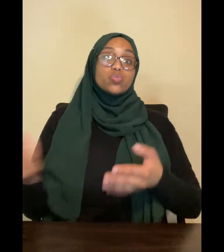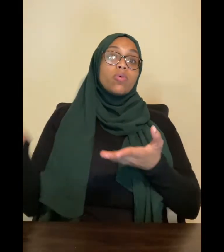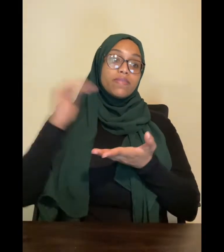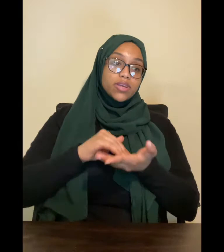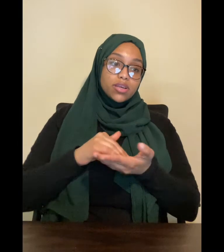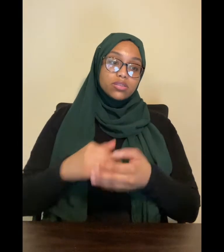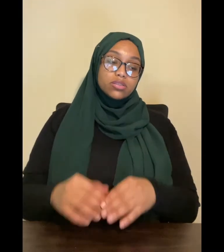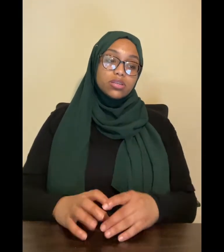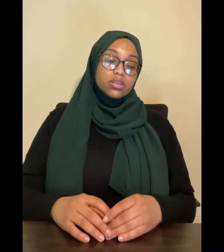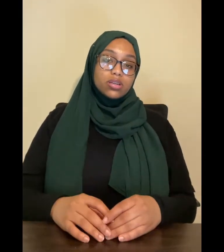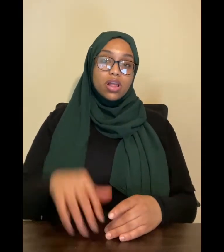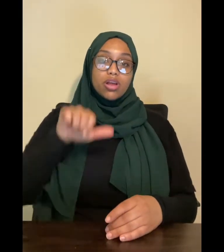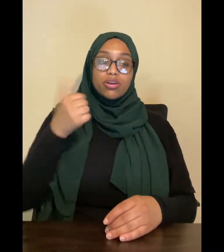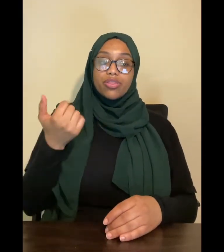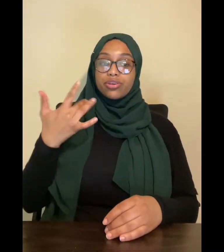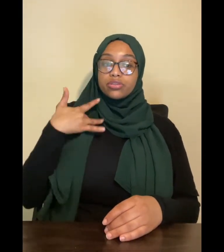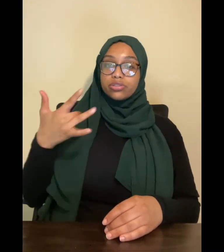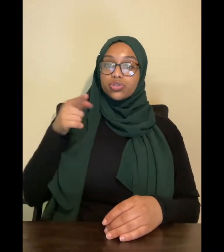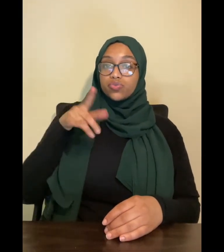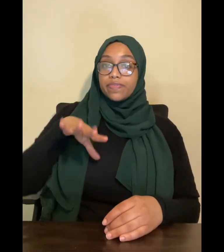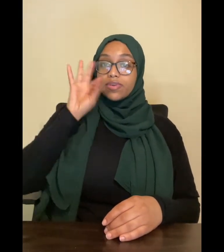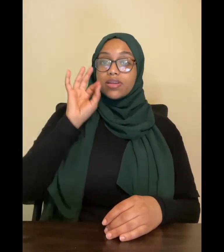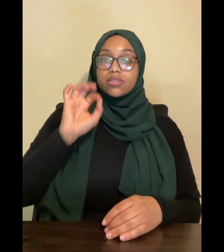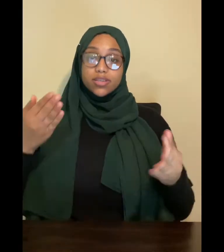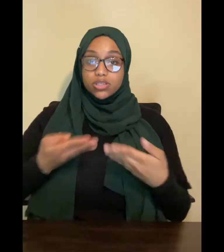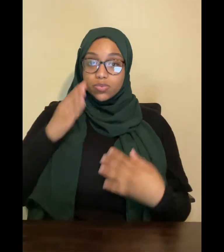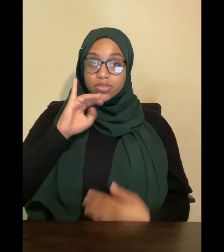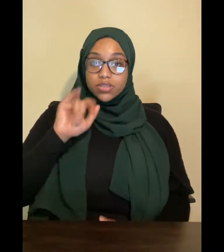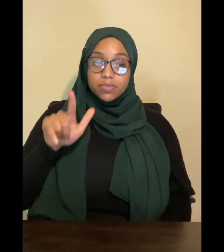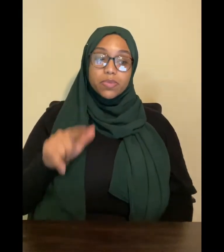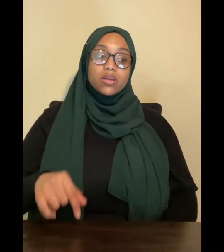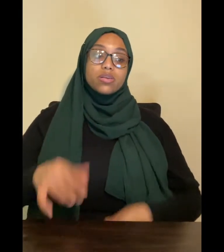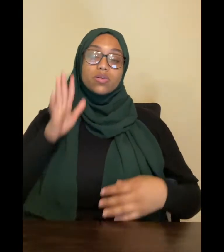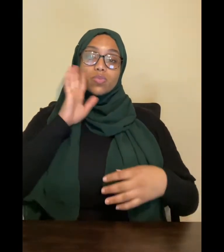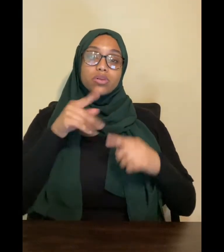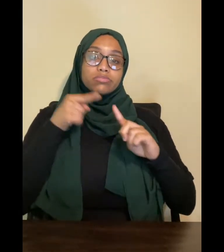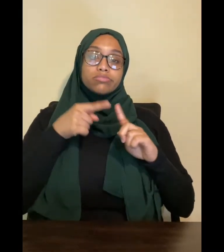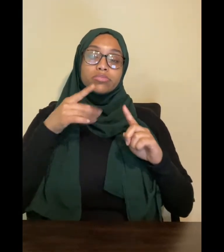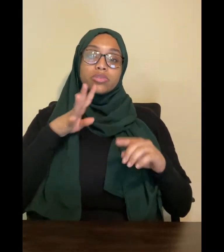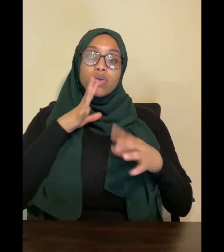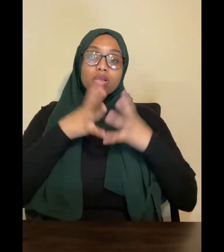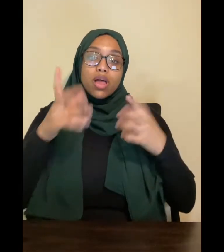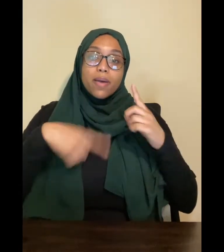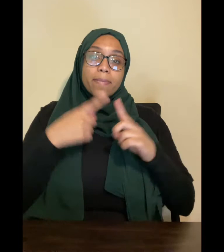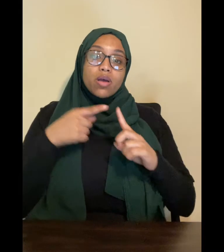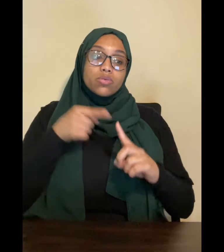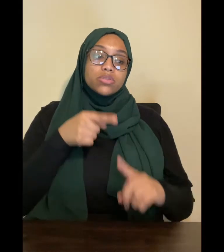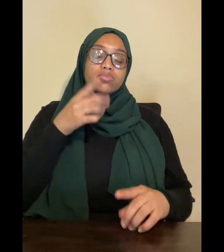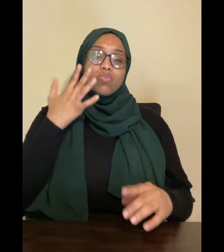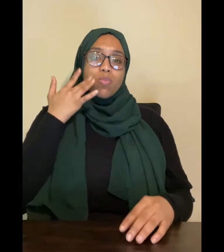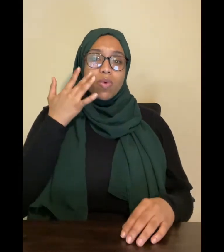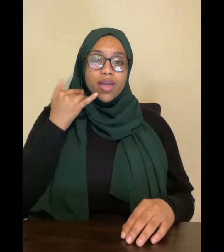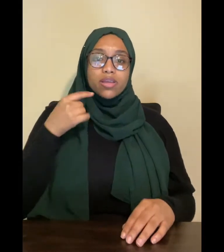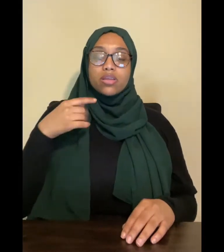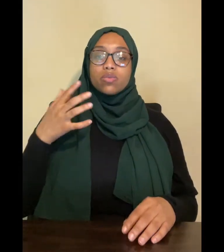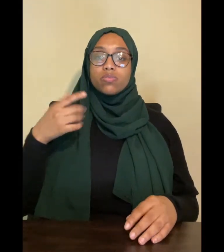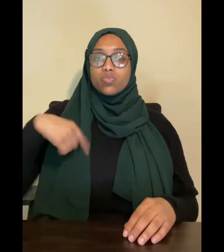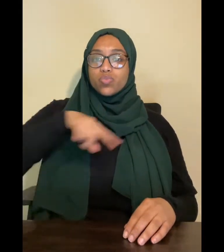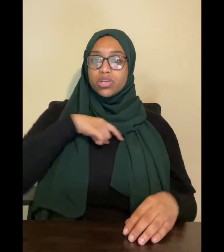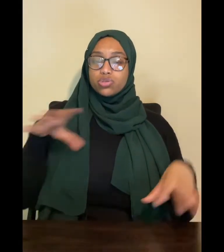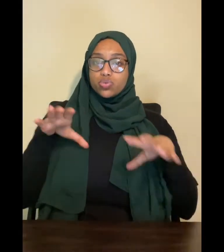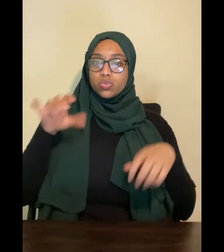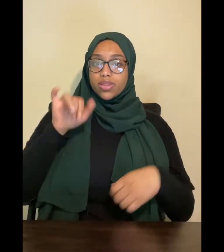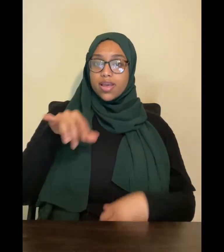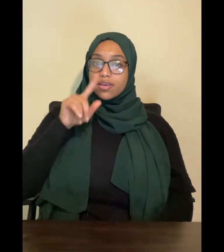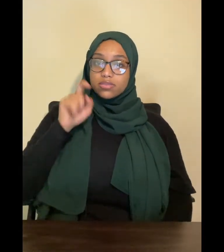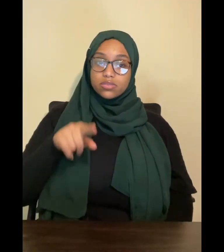the discrimination LGBTQ people are facing. In an institutionalization bill, it might talk about the evils